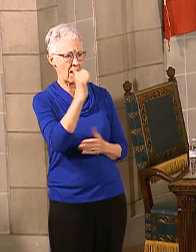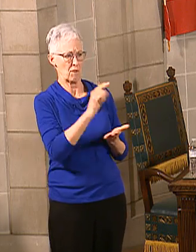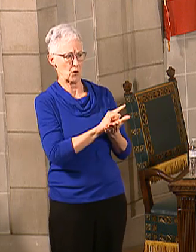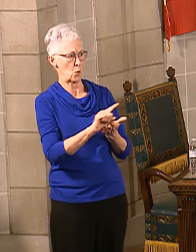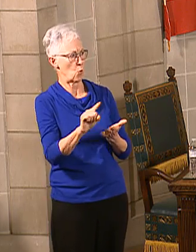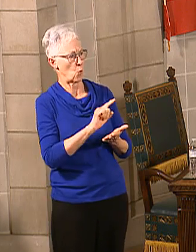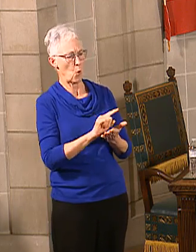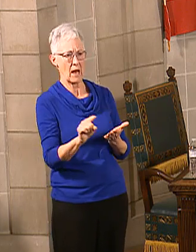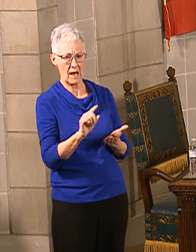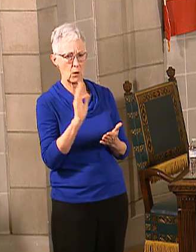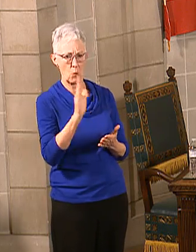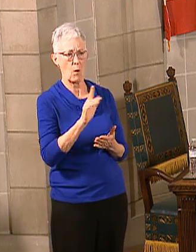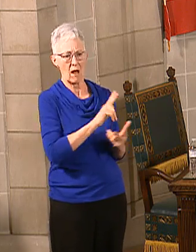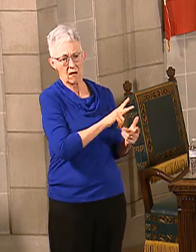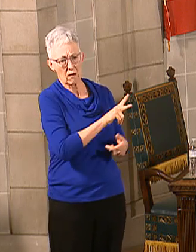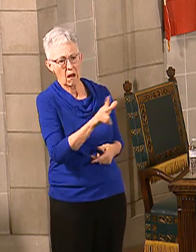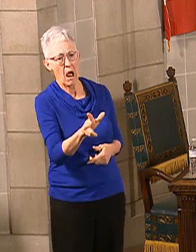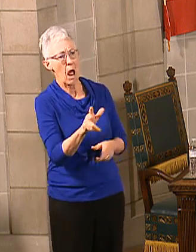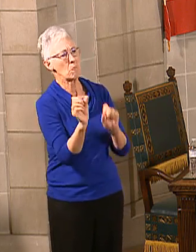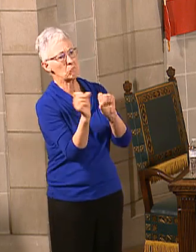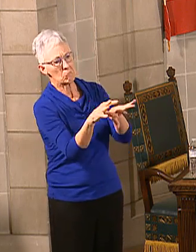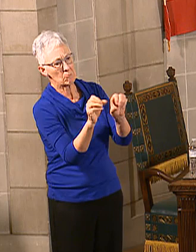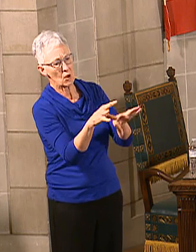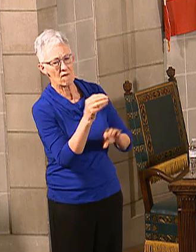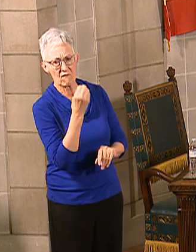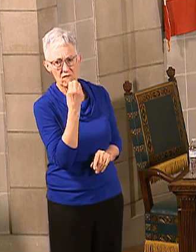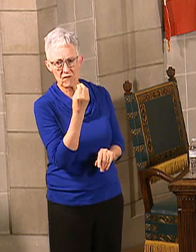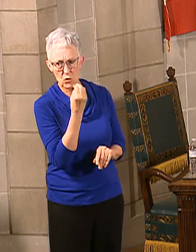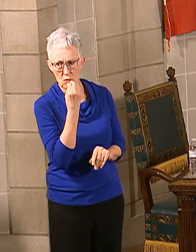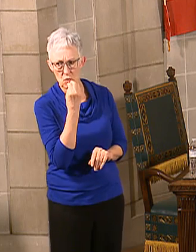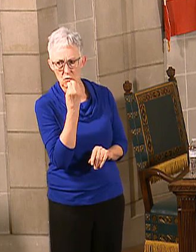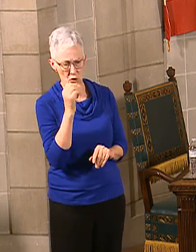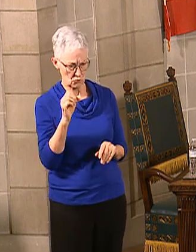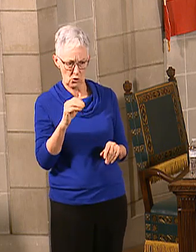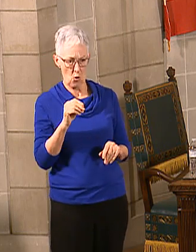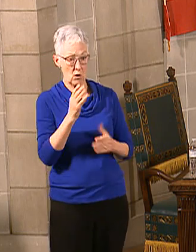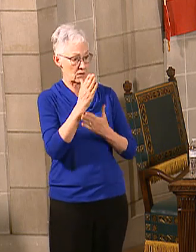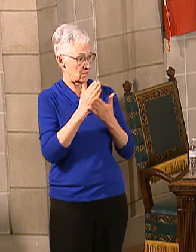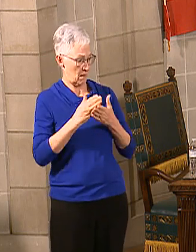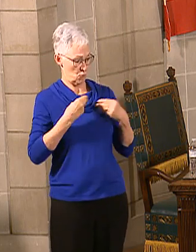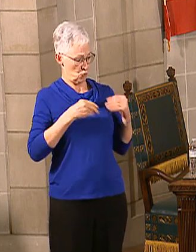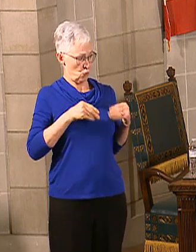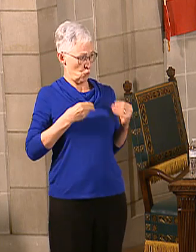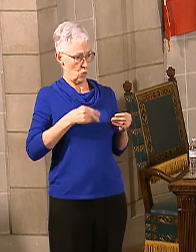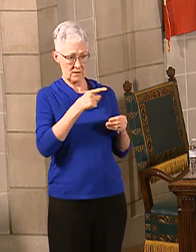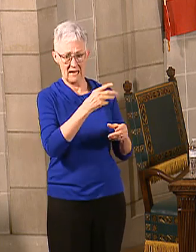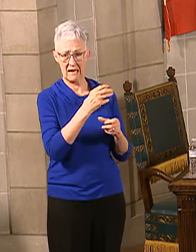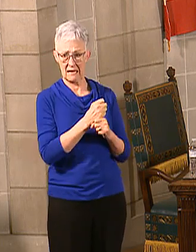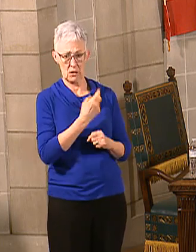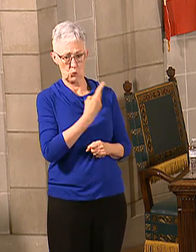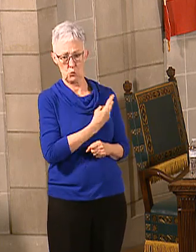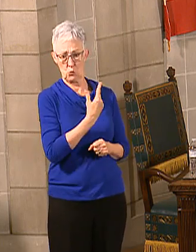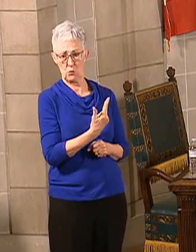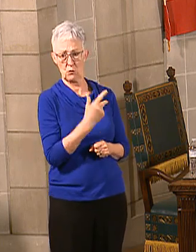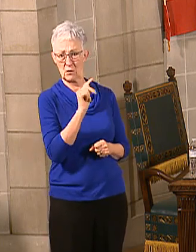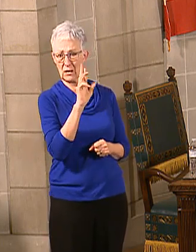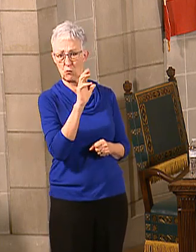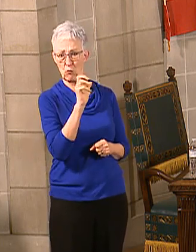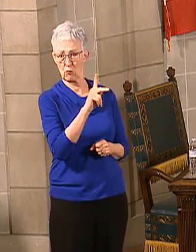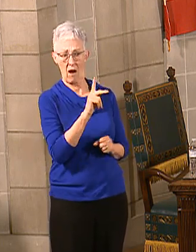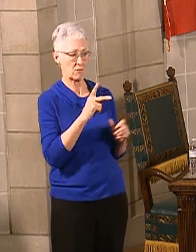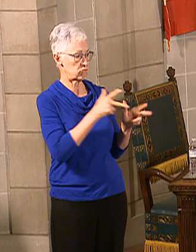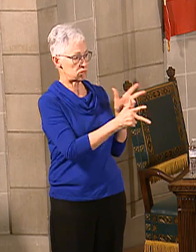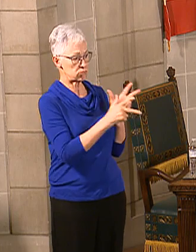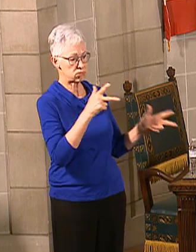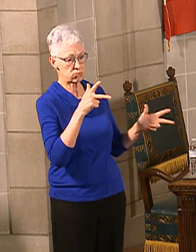Stores that receive multiple trucks per day will continue to receive multiple trucks per day. The system is working. The